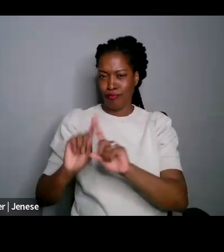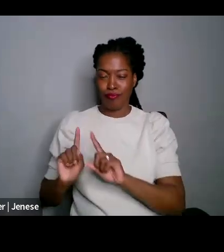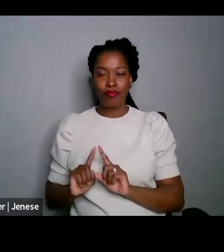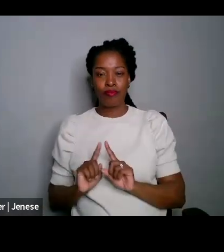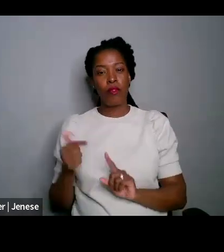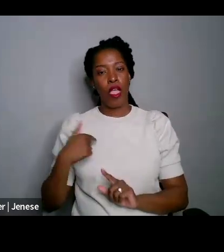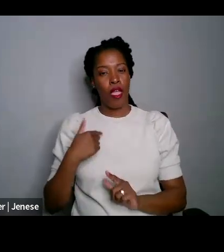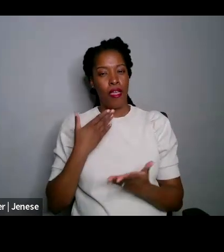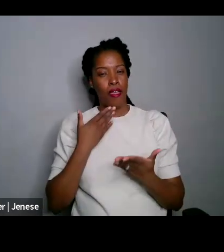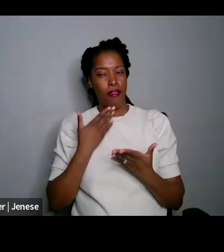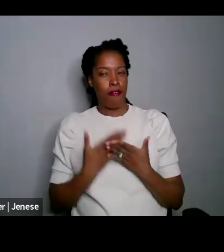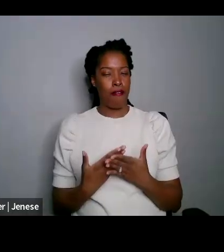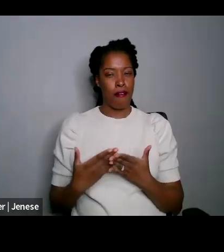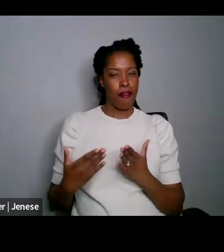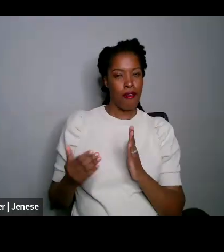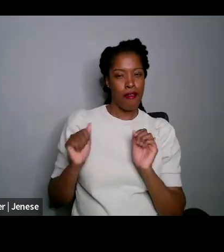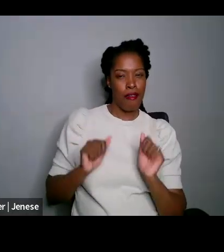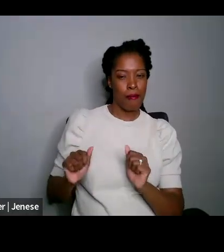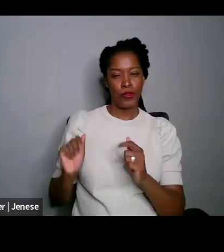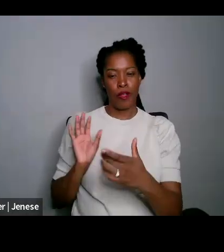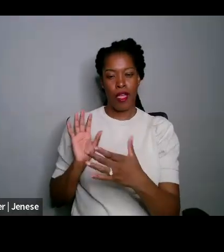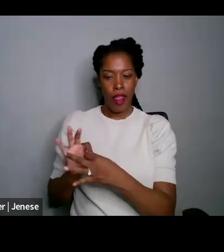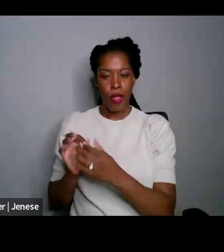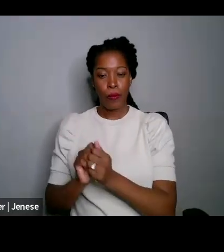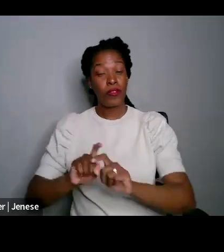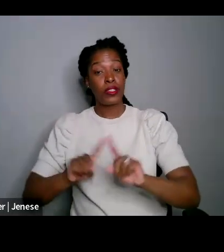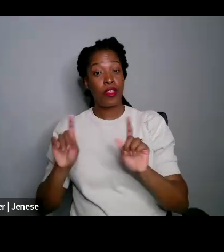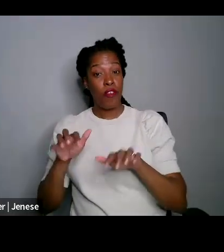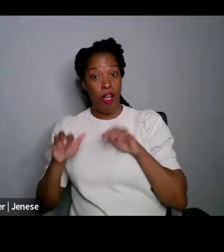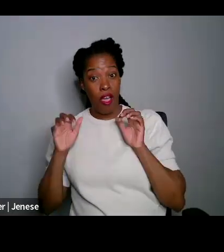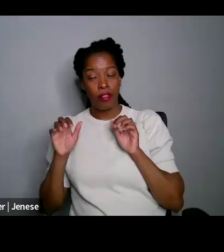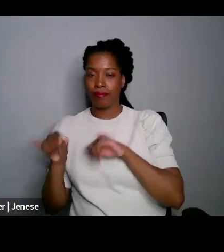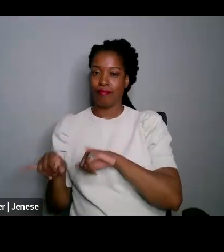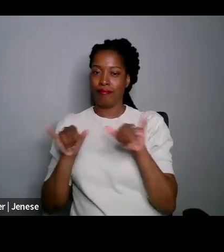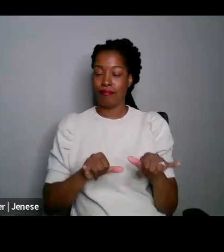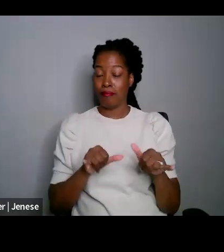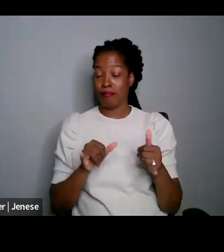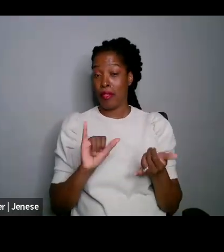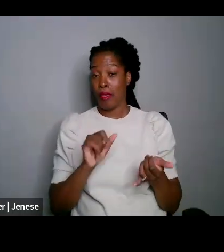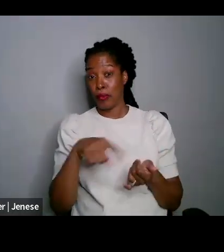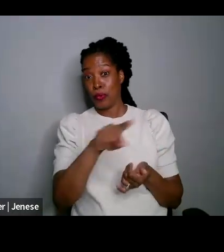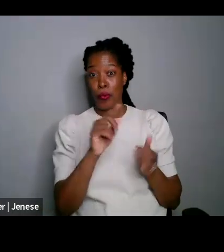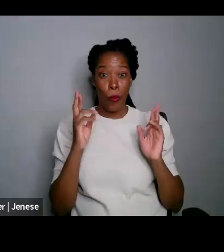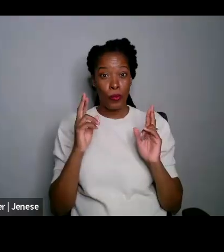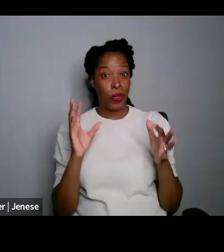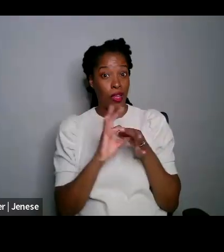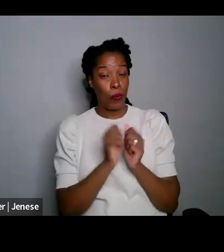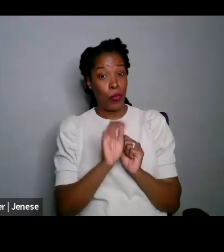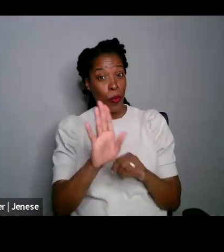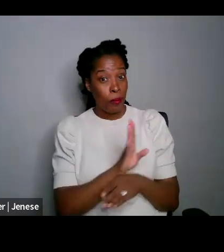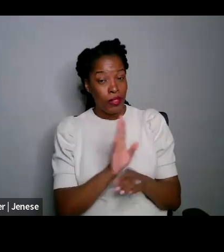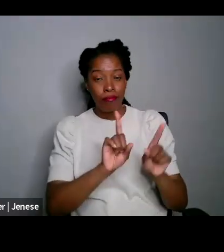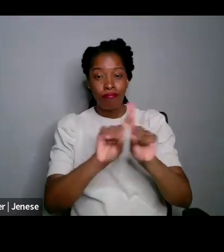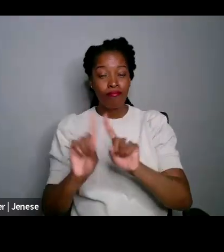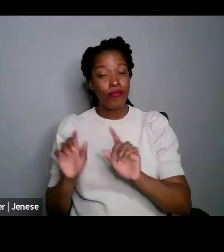with varying audiences, just like all of the different audiences that I'm sure you all are hoping to connect with in your business. And I